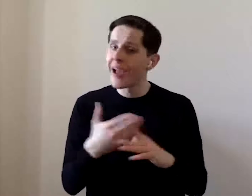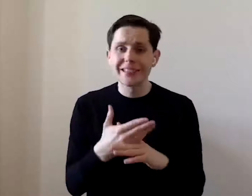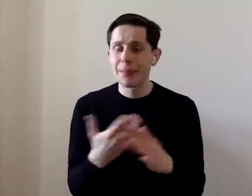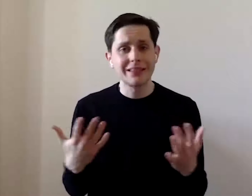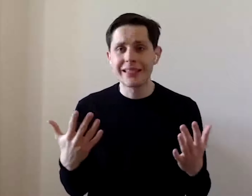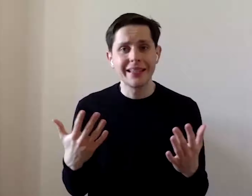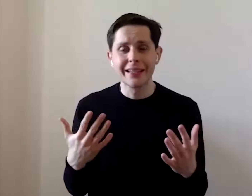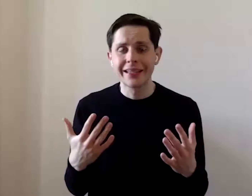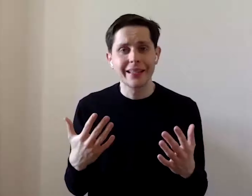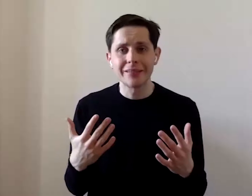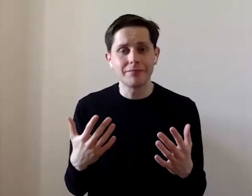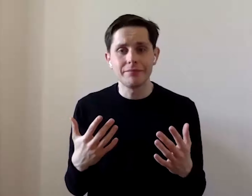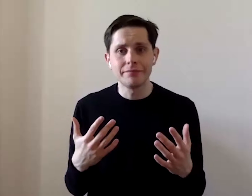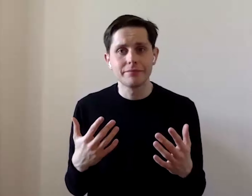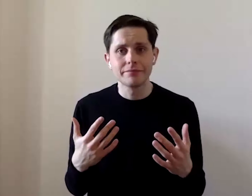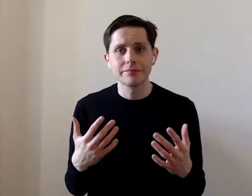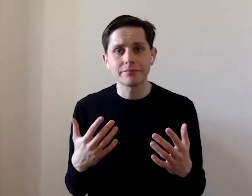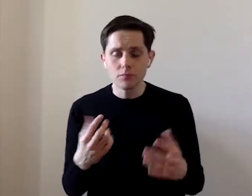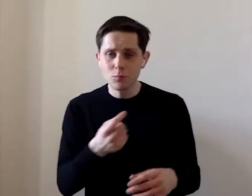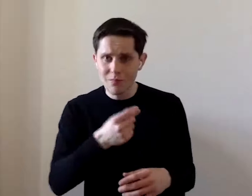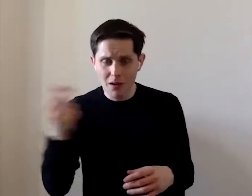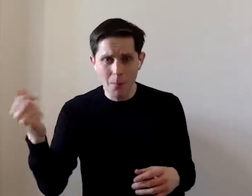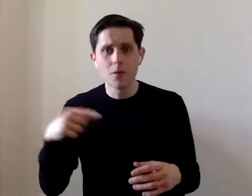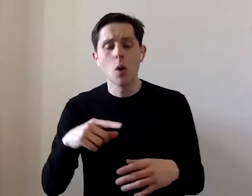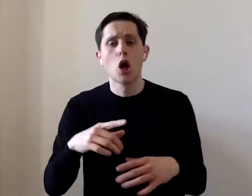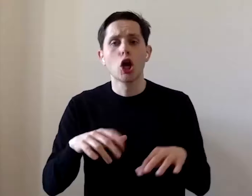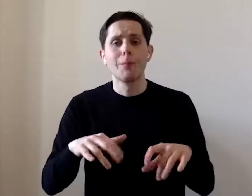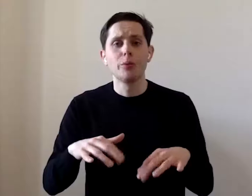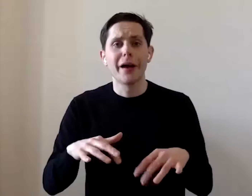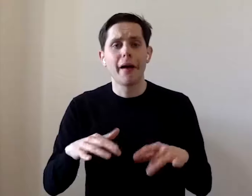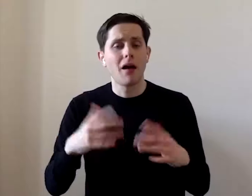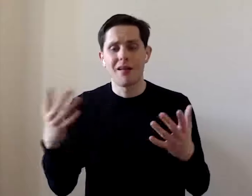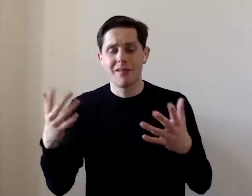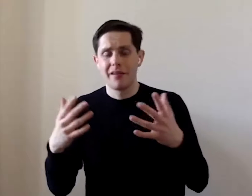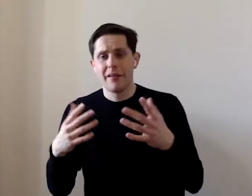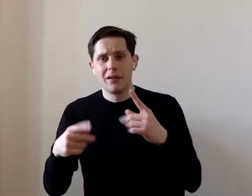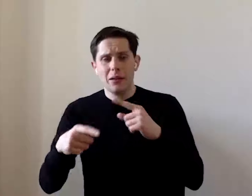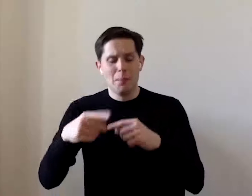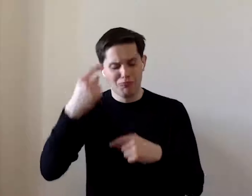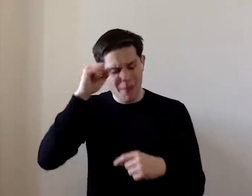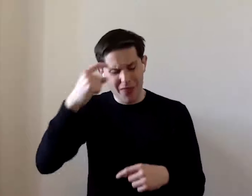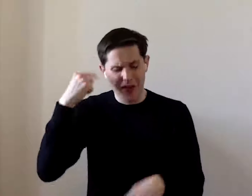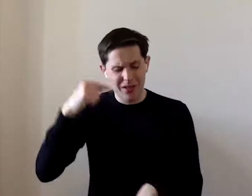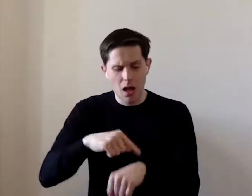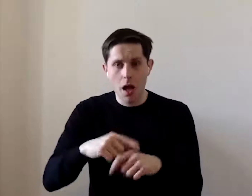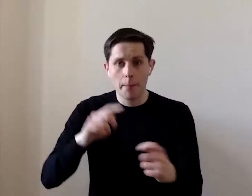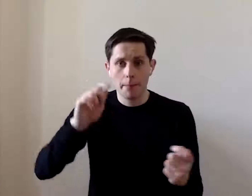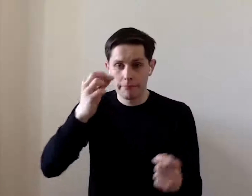to me as a blind person. Often they block the accessibility software built in the computer even. And so